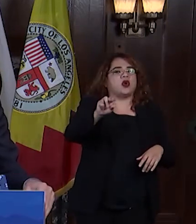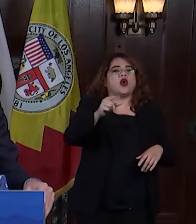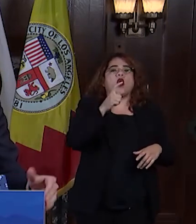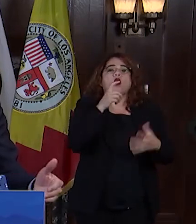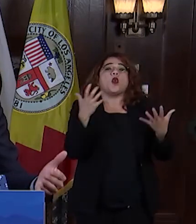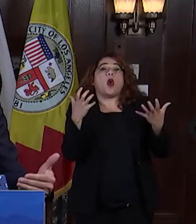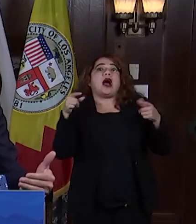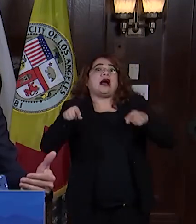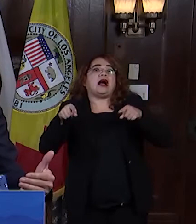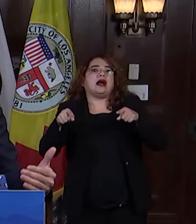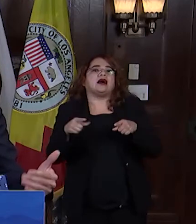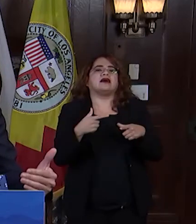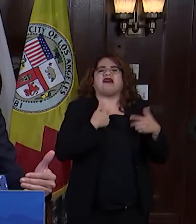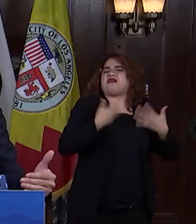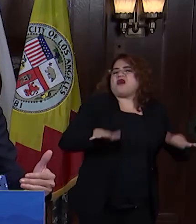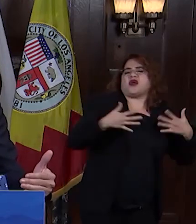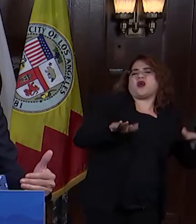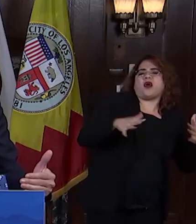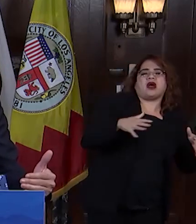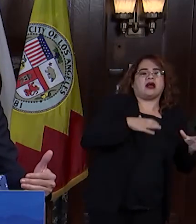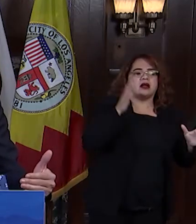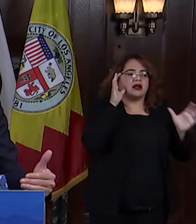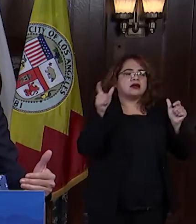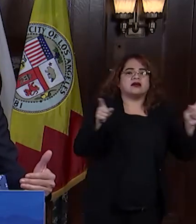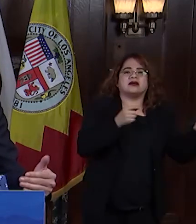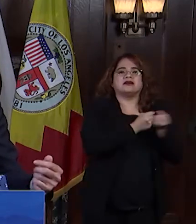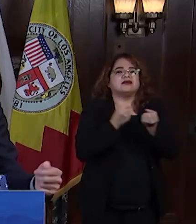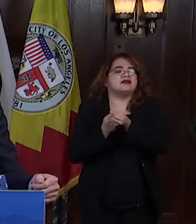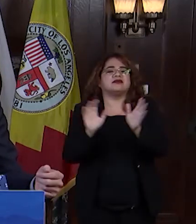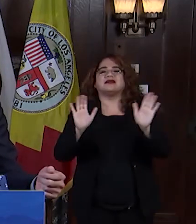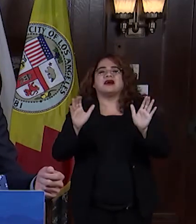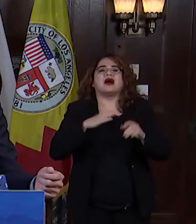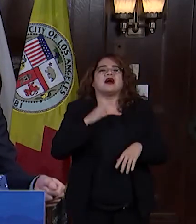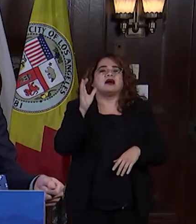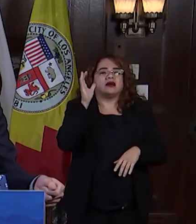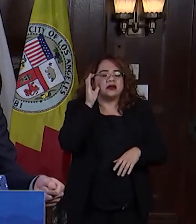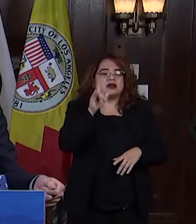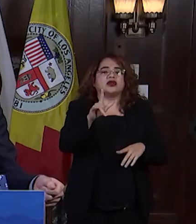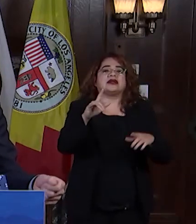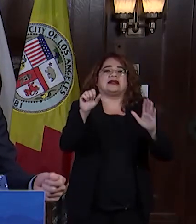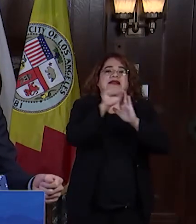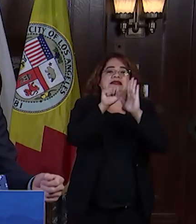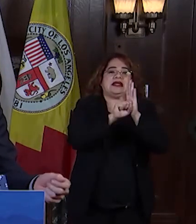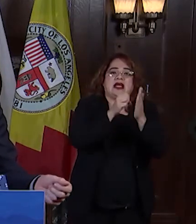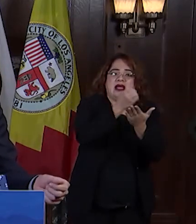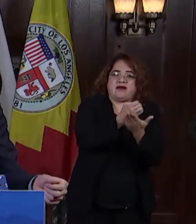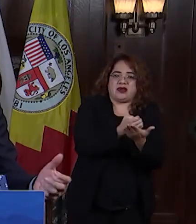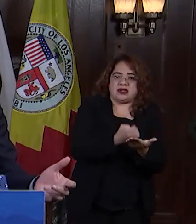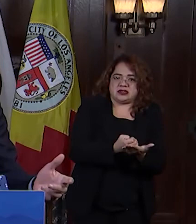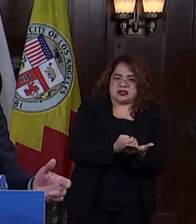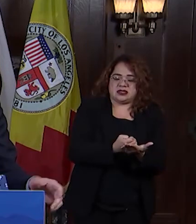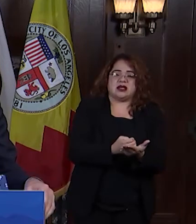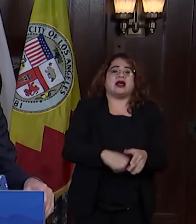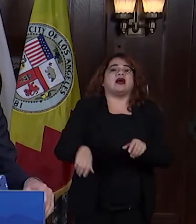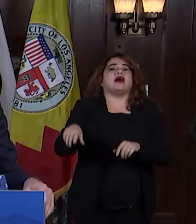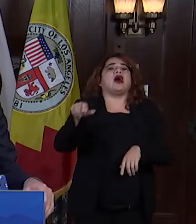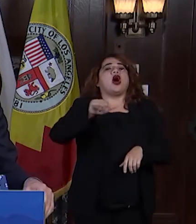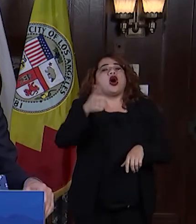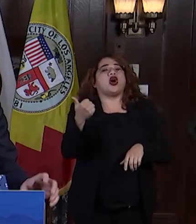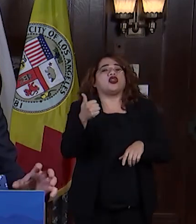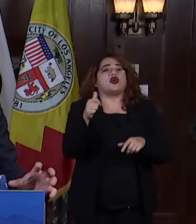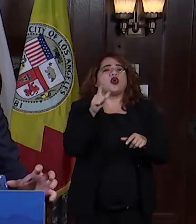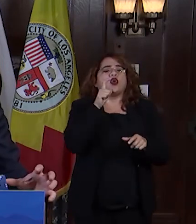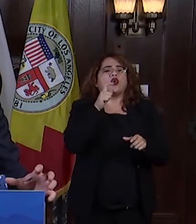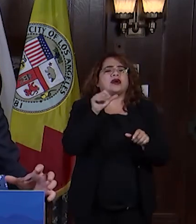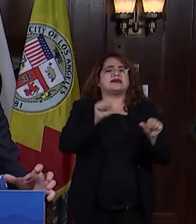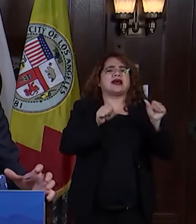want it. I'm going to be guided by our city departments, both looking at the state evidence and the evidence of any other seismologists. I